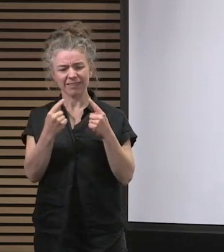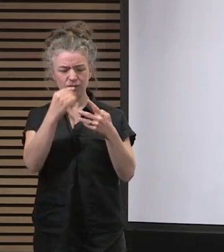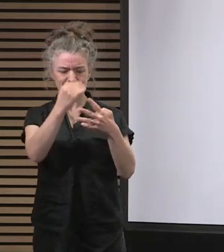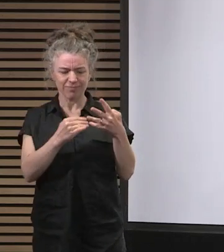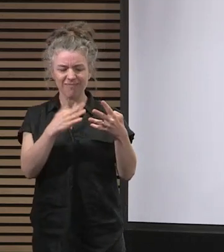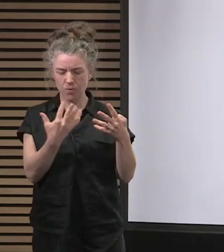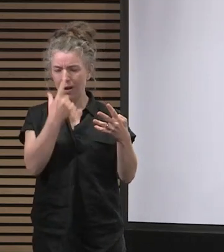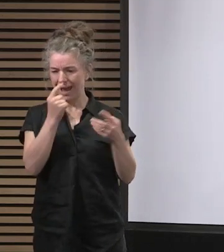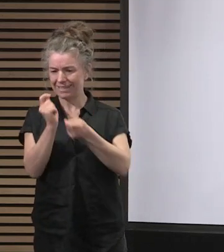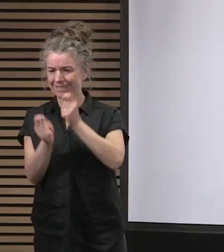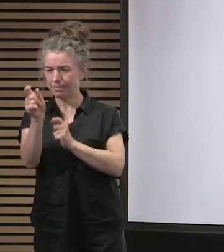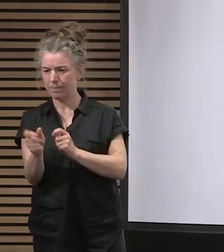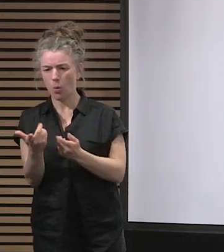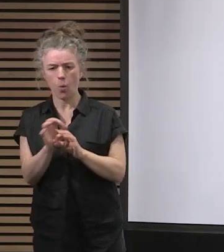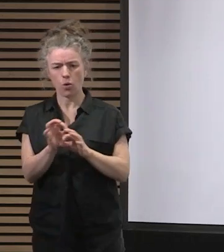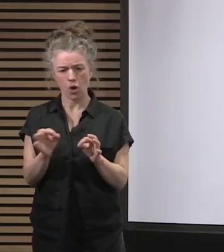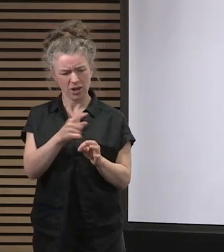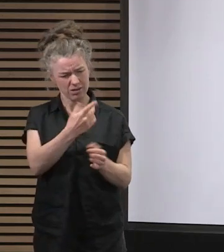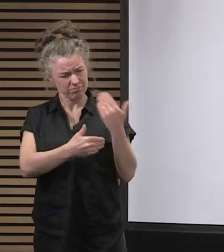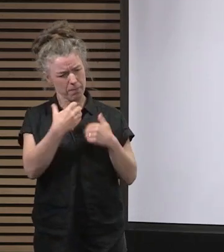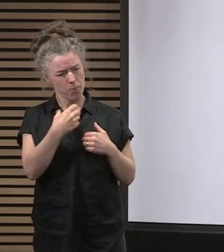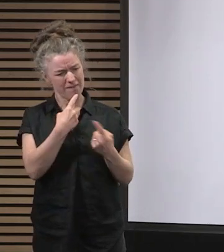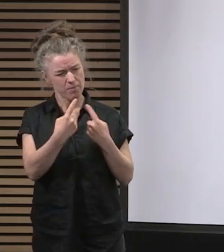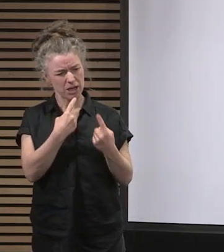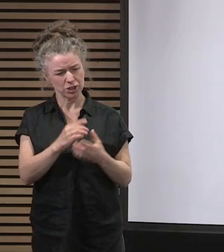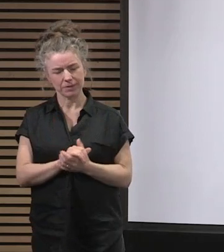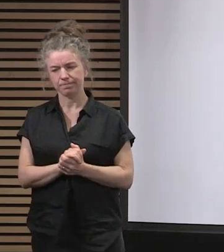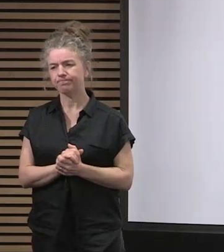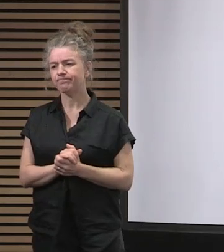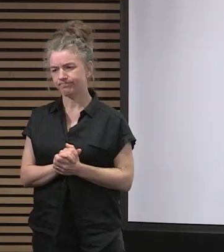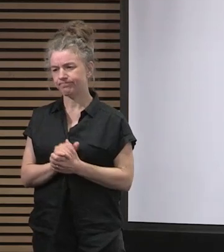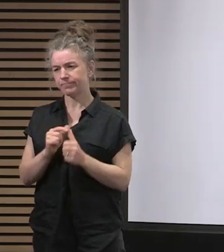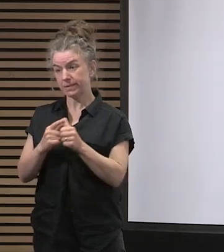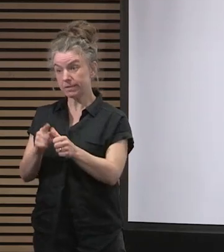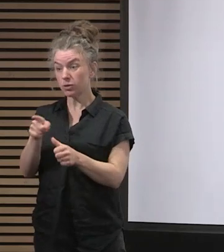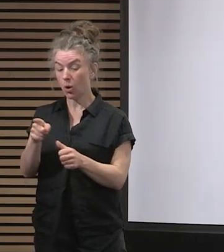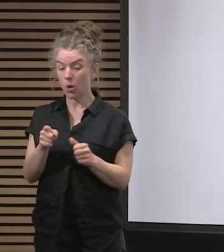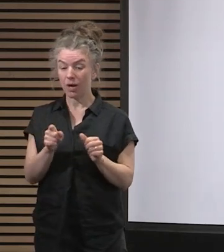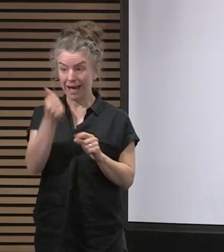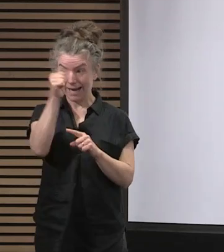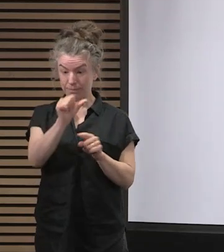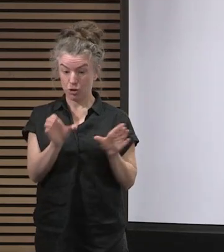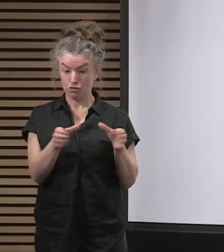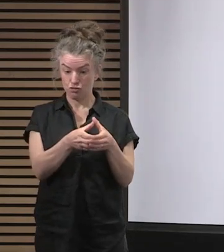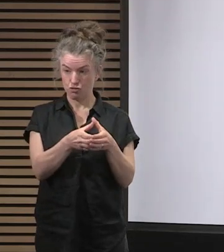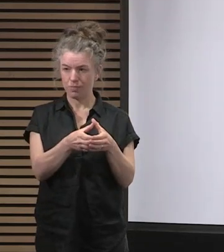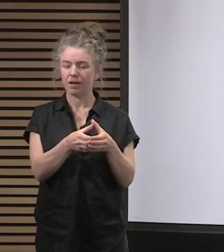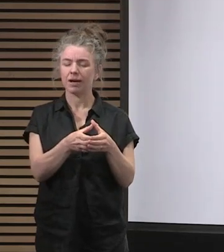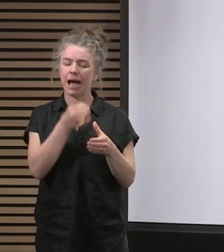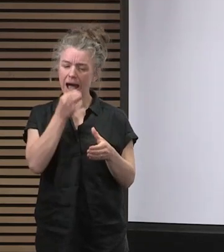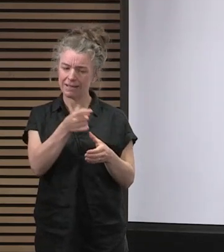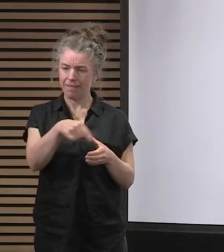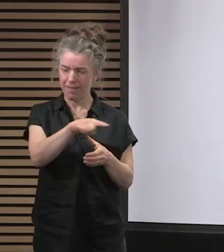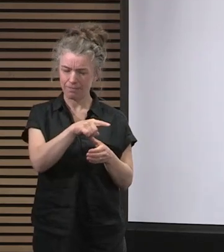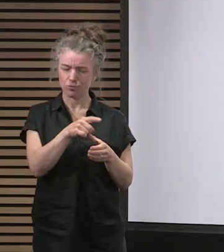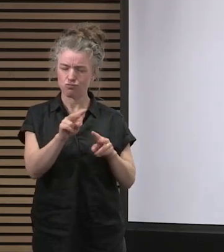would make that happen? Yes, so the technical advisory group did meet this morning, and I specifically asked them to look at the definition, given that we